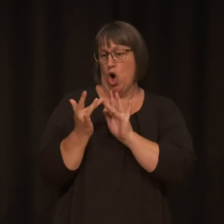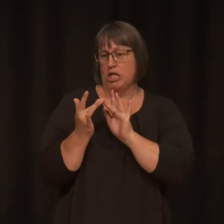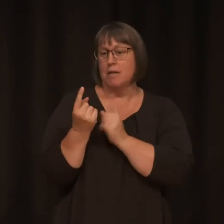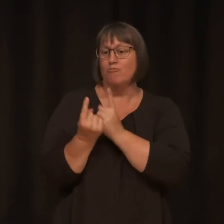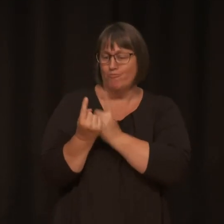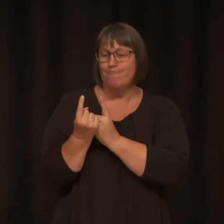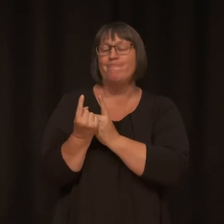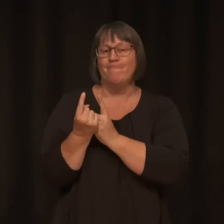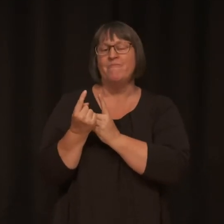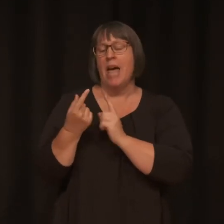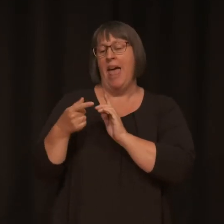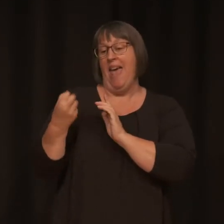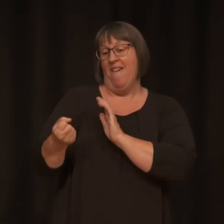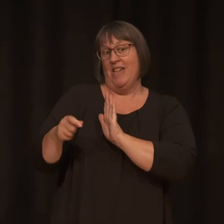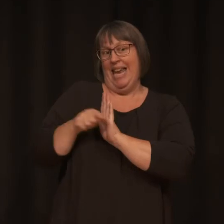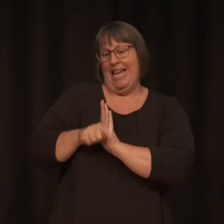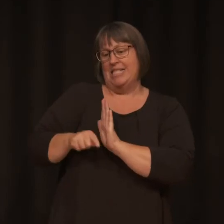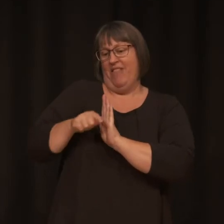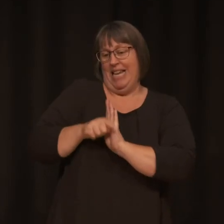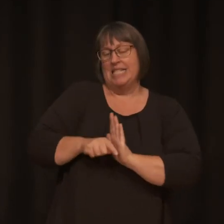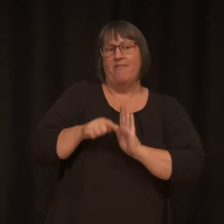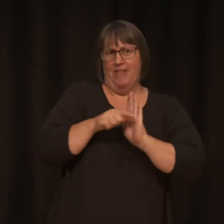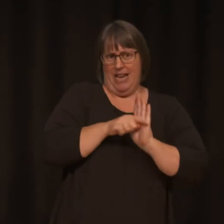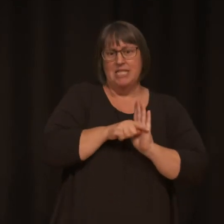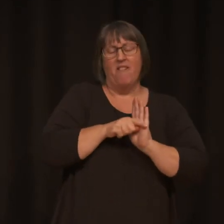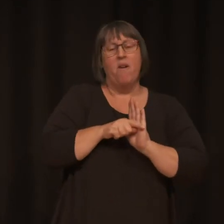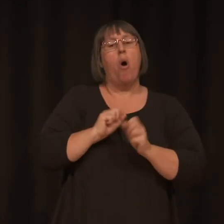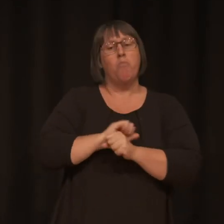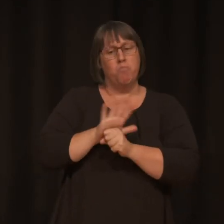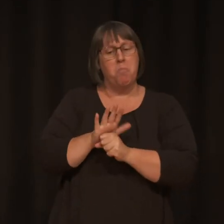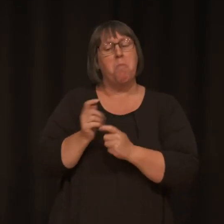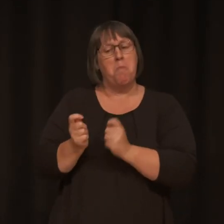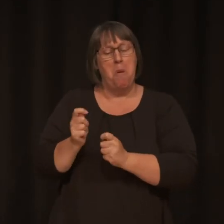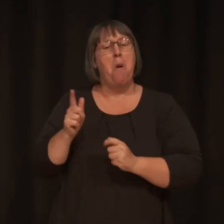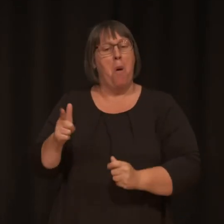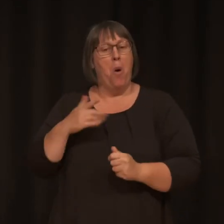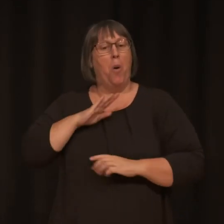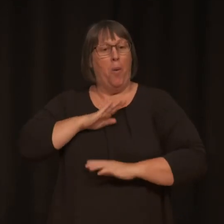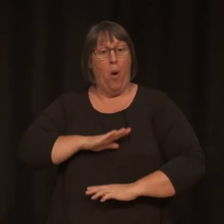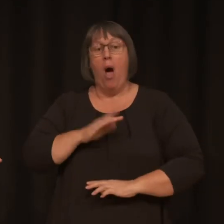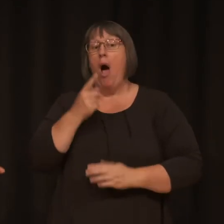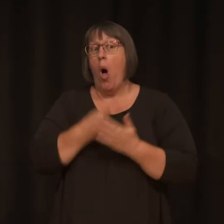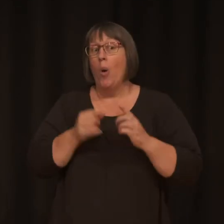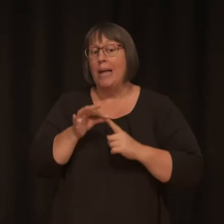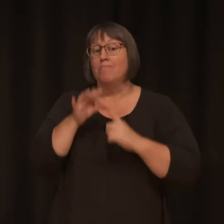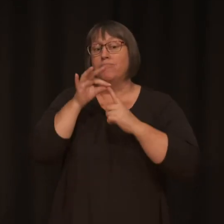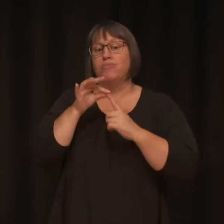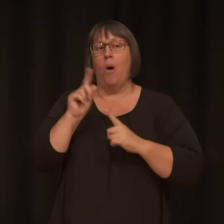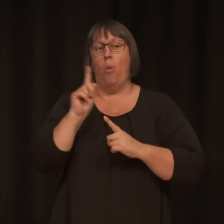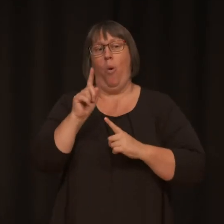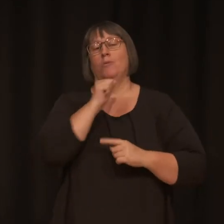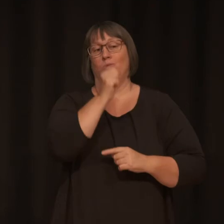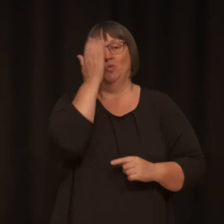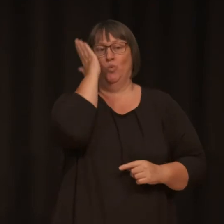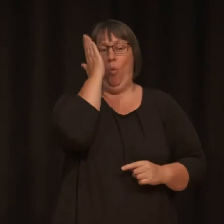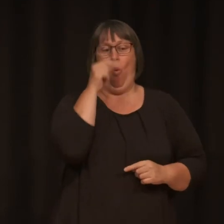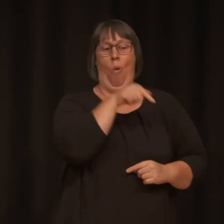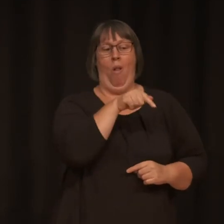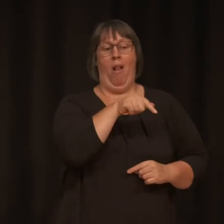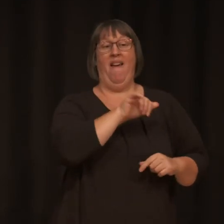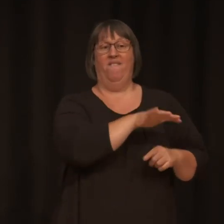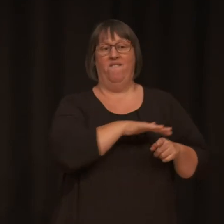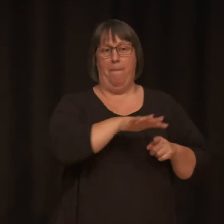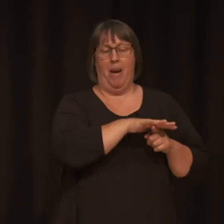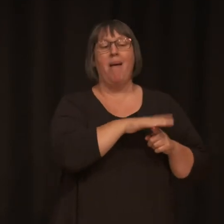negative test results, other than the cases that we've already identified at Papatoetoe High School and their family members. All